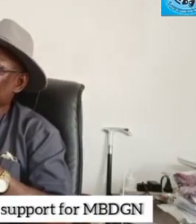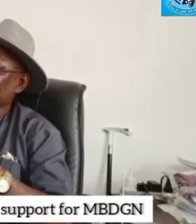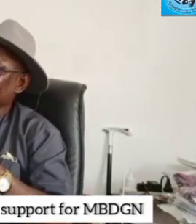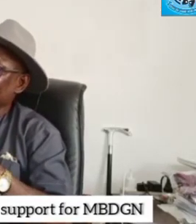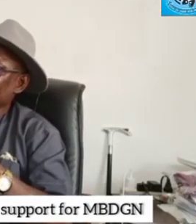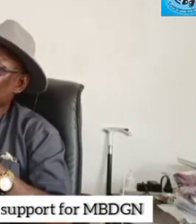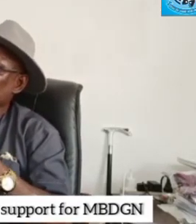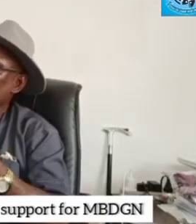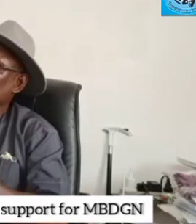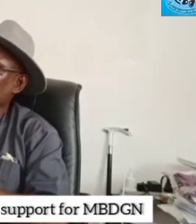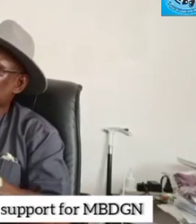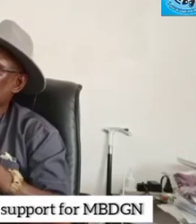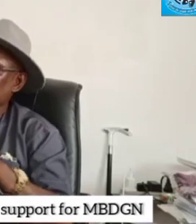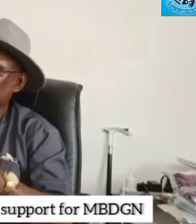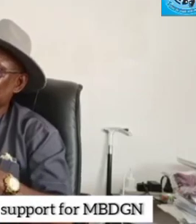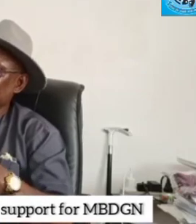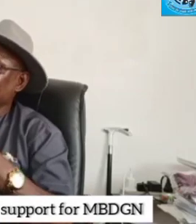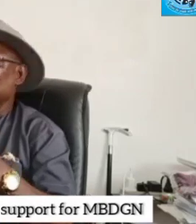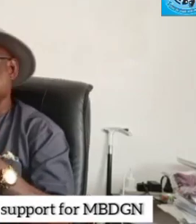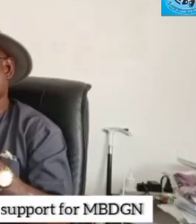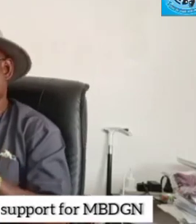that what we have here to